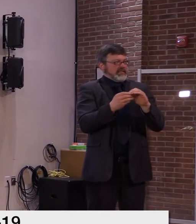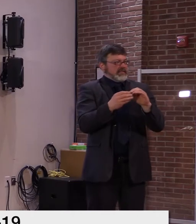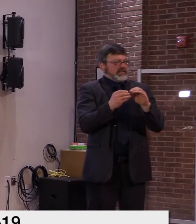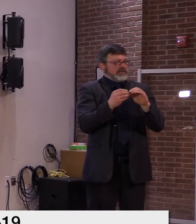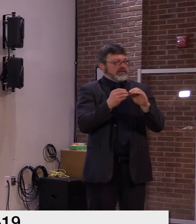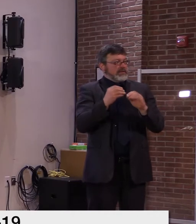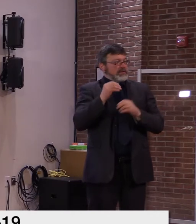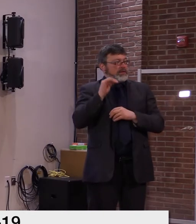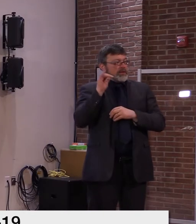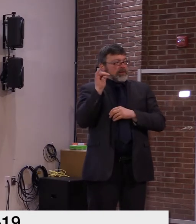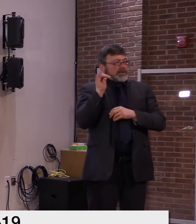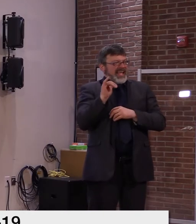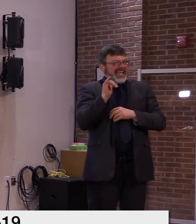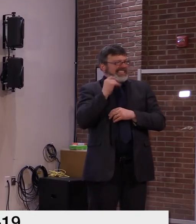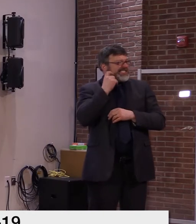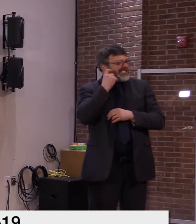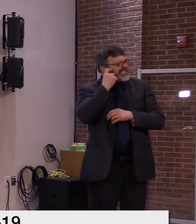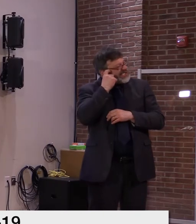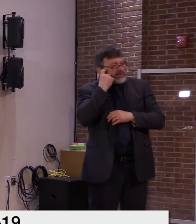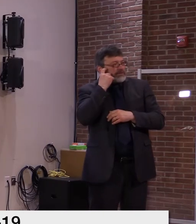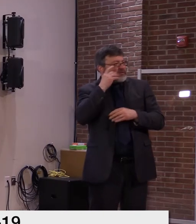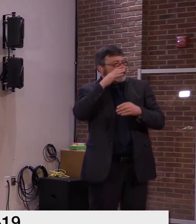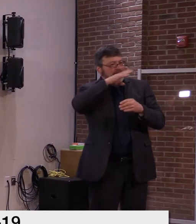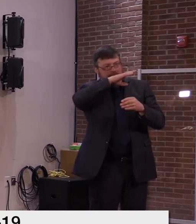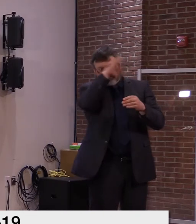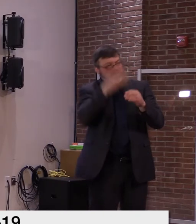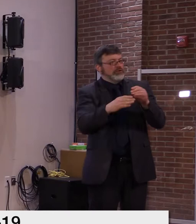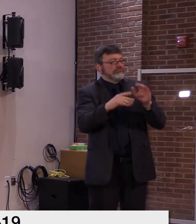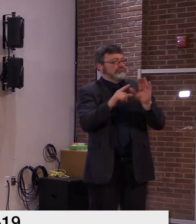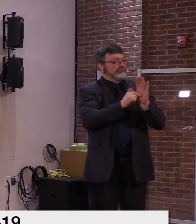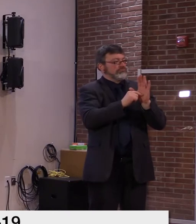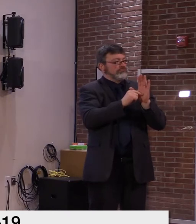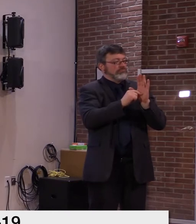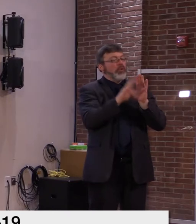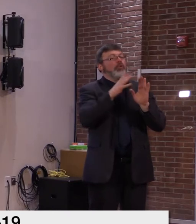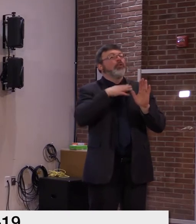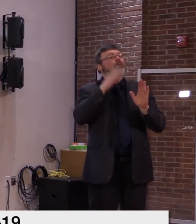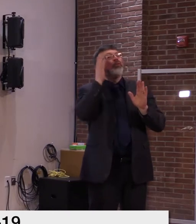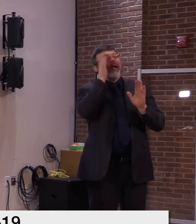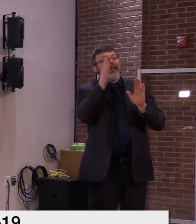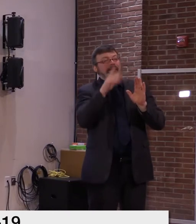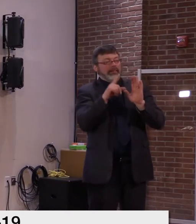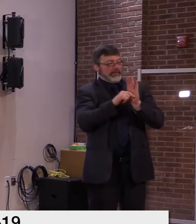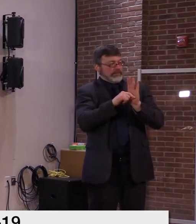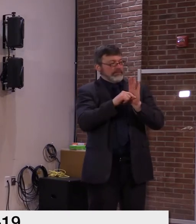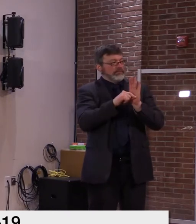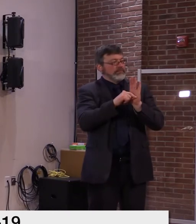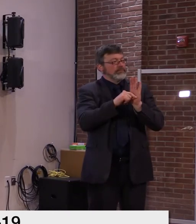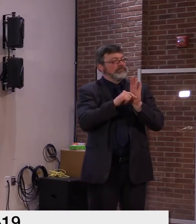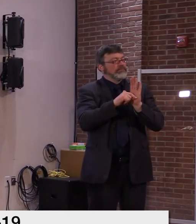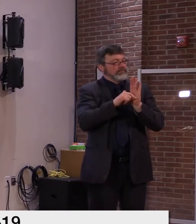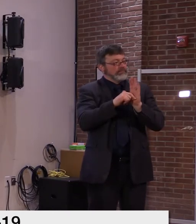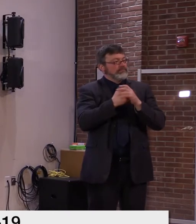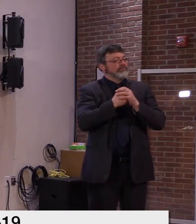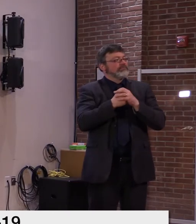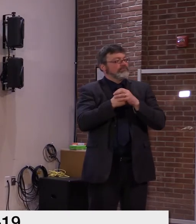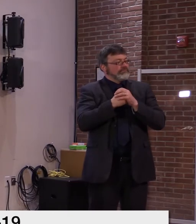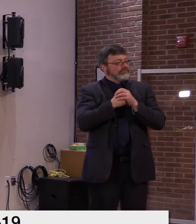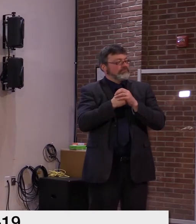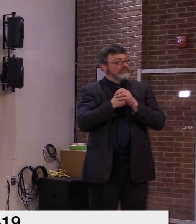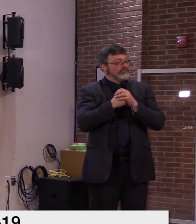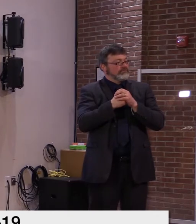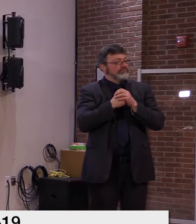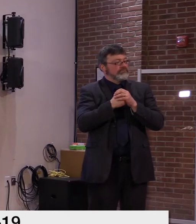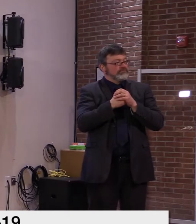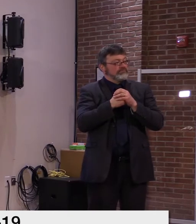documents that will guide our recovery work in the coming weeks and months. We do find ourselves in a fairly unique position as a state relative to